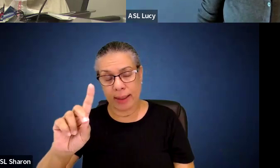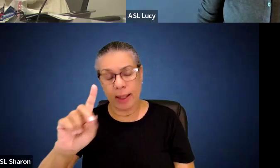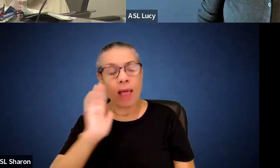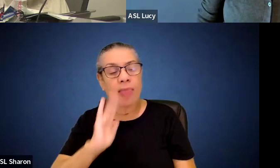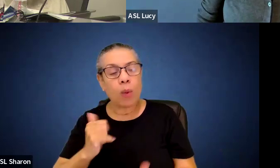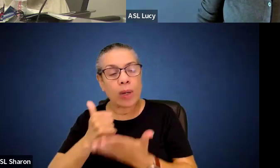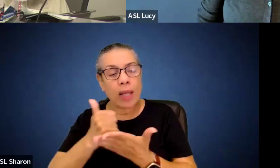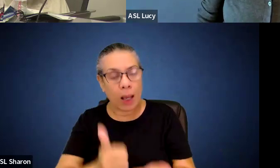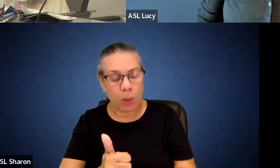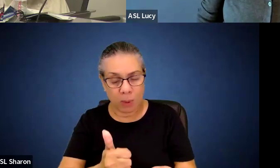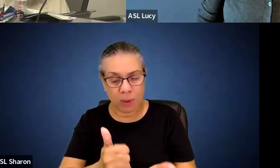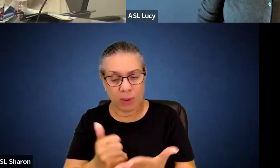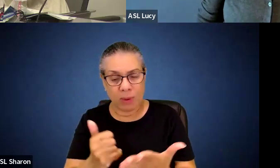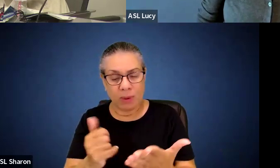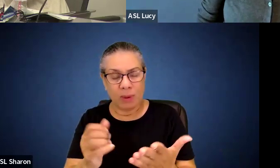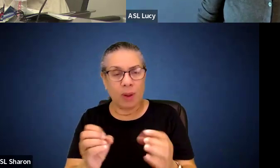accelerate more than just